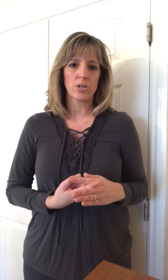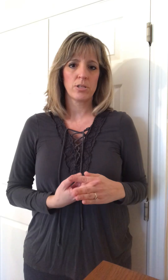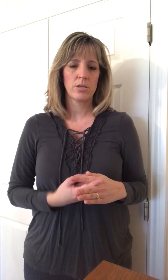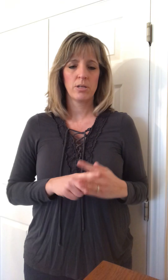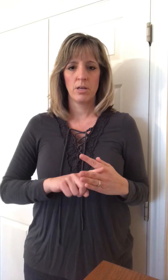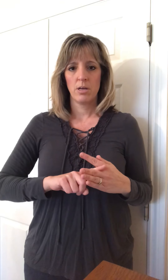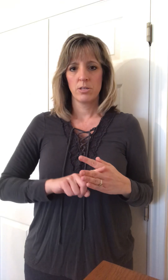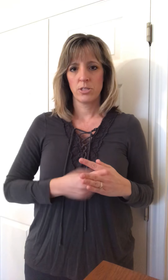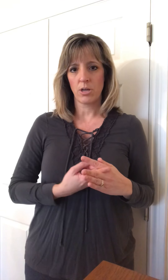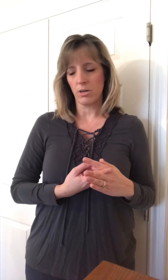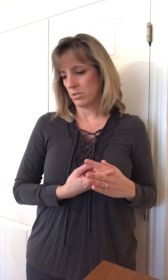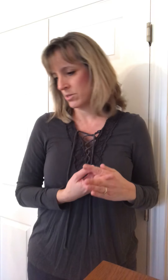Start, start.